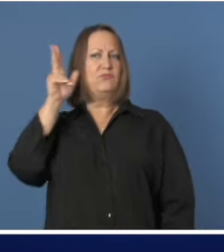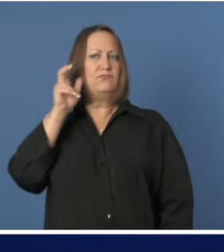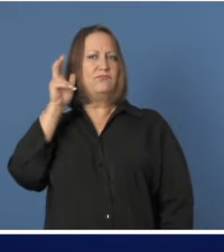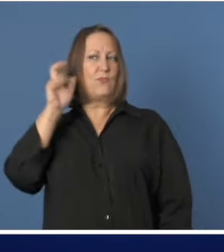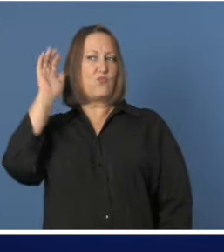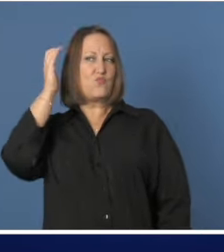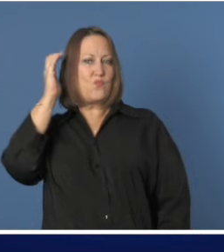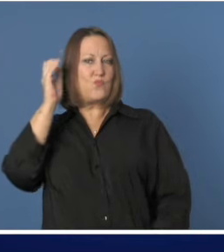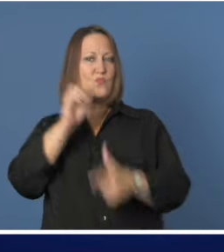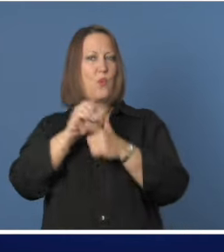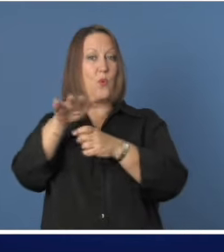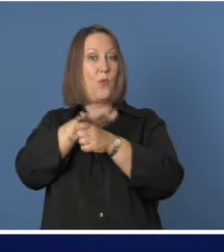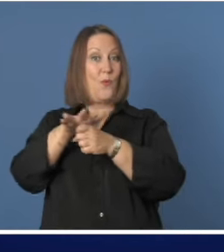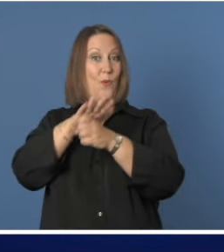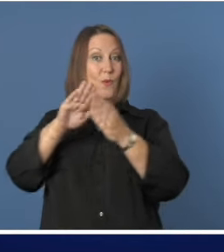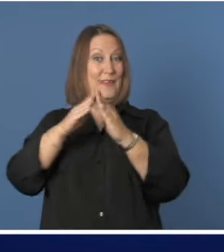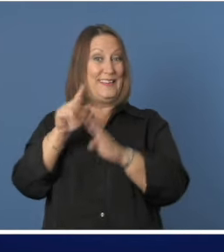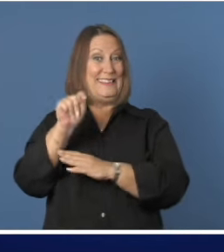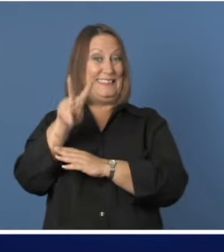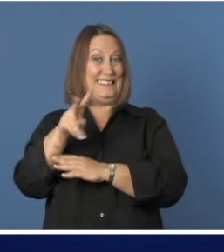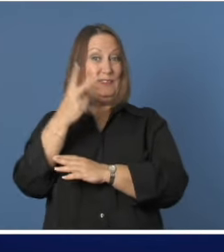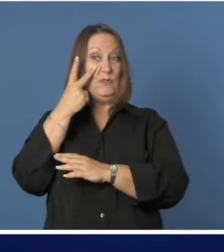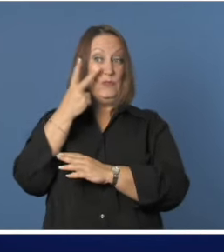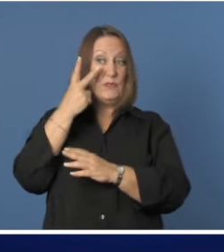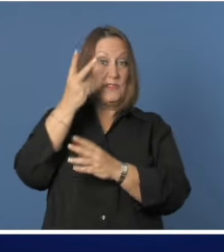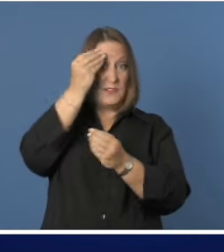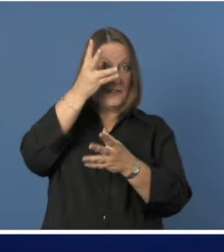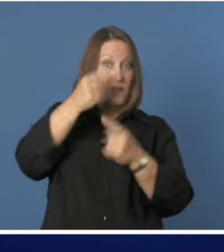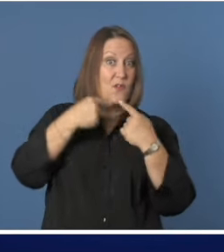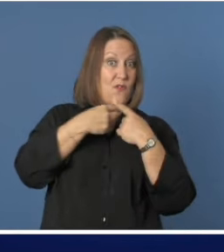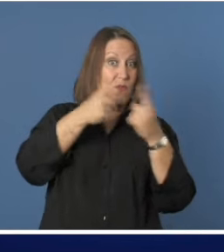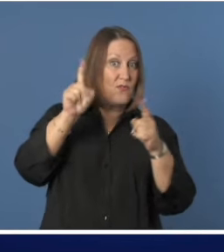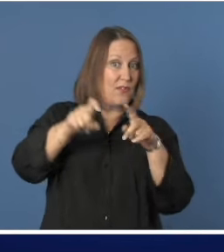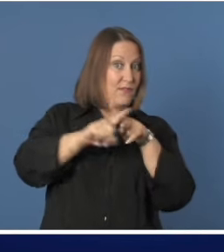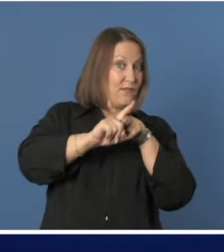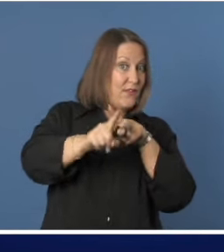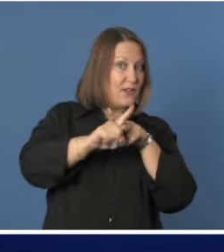Listen to local radio or TV for weather information.